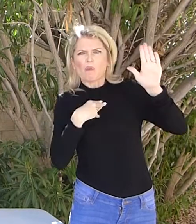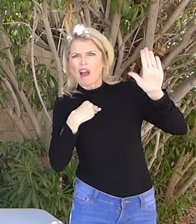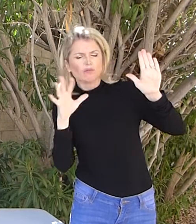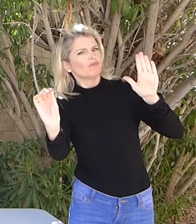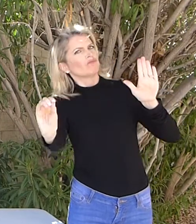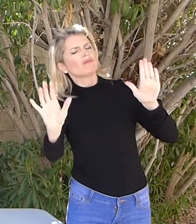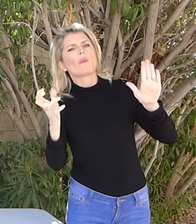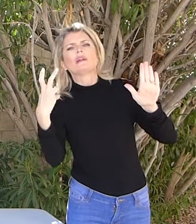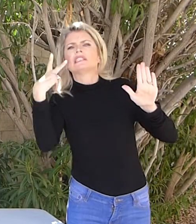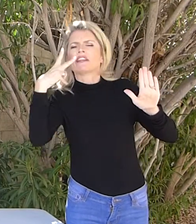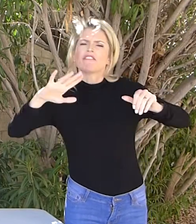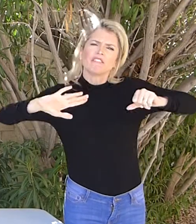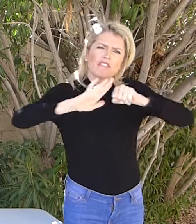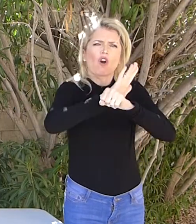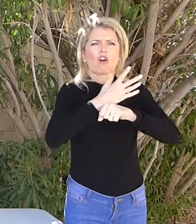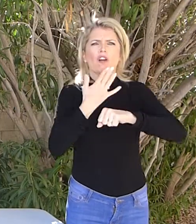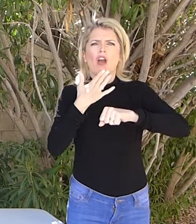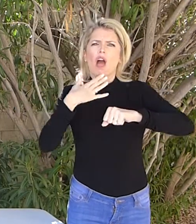covered.